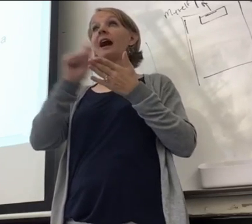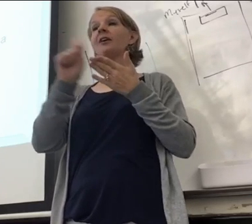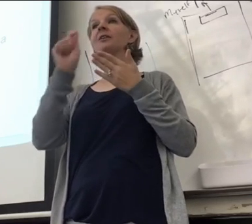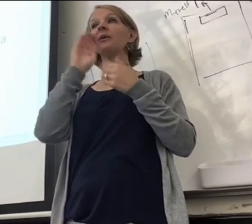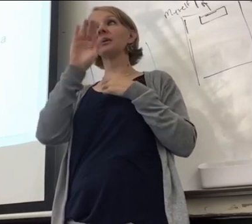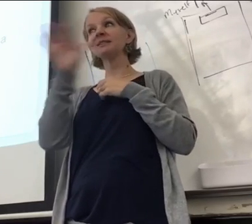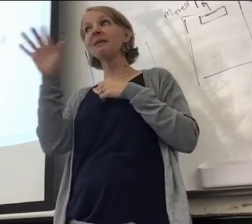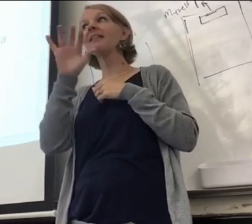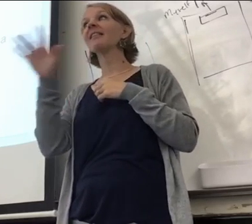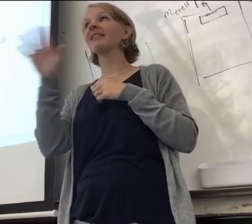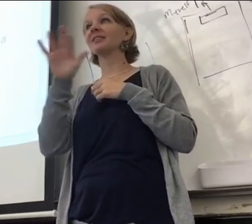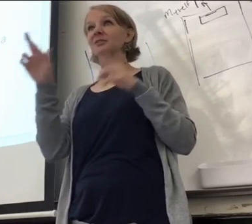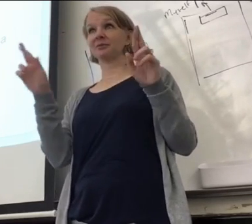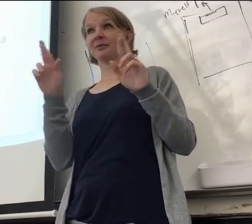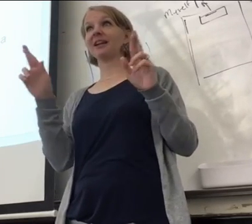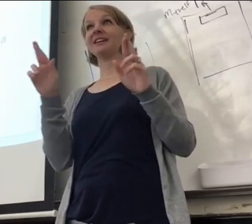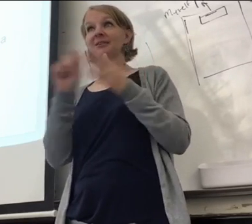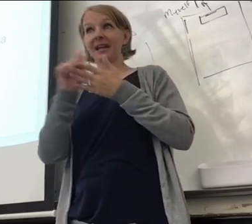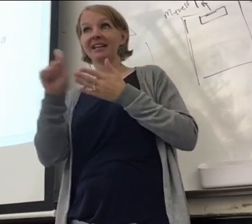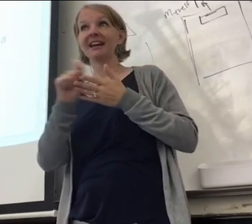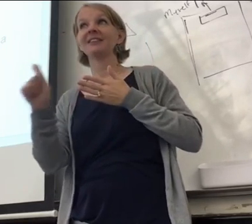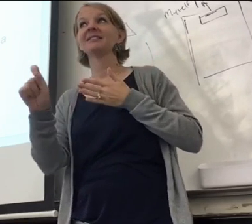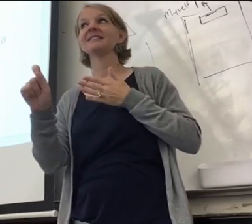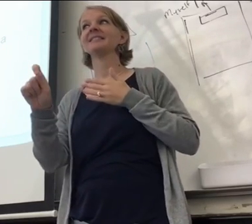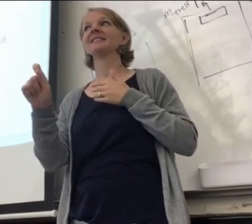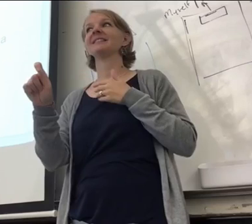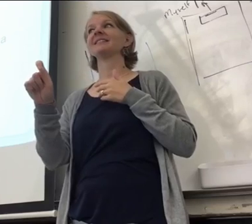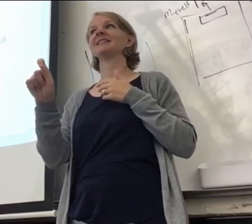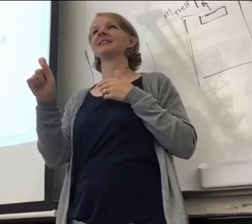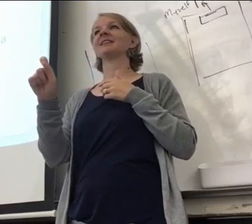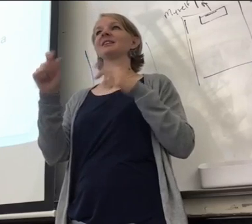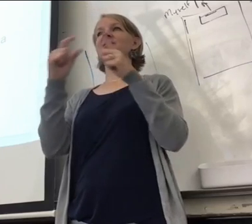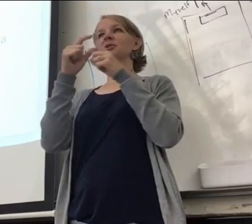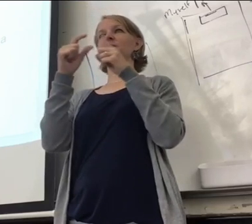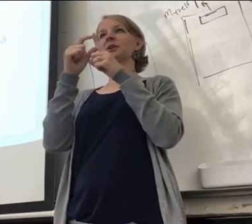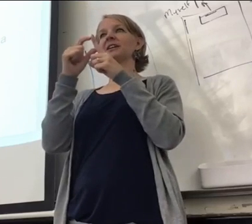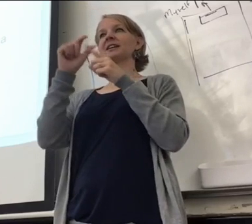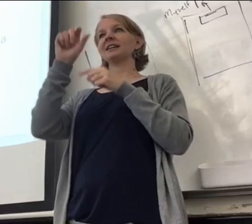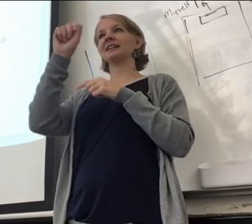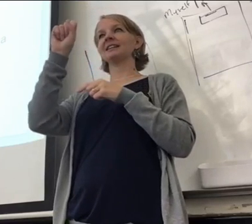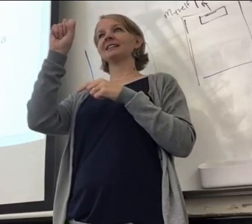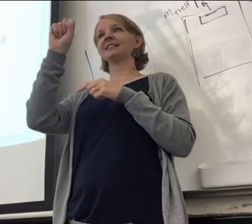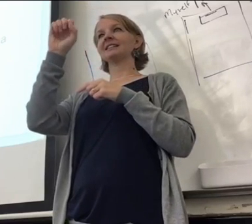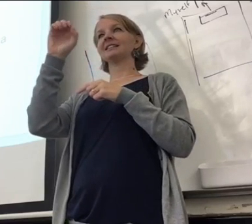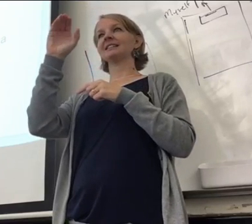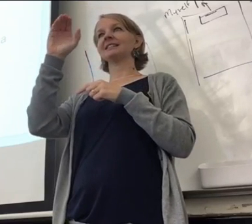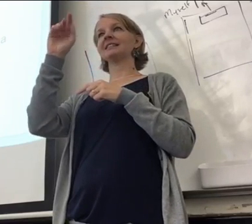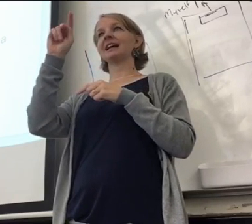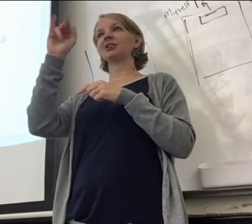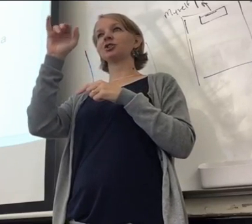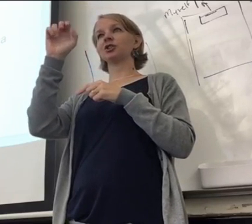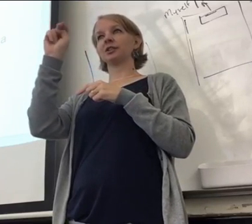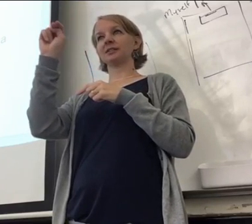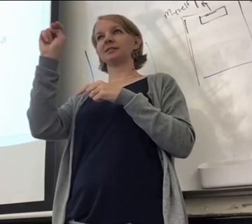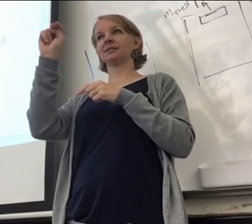you. So ready to write this word down? It is going to be the word section,